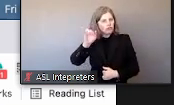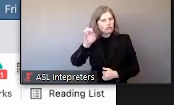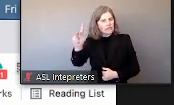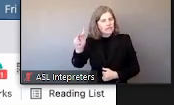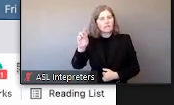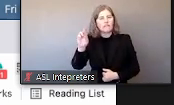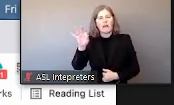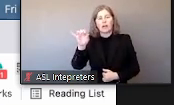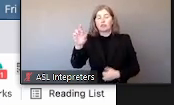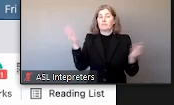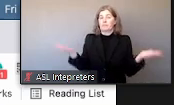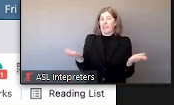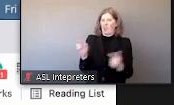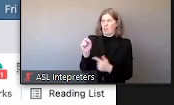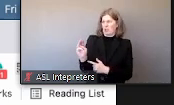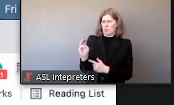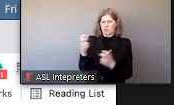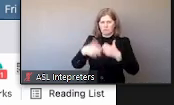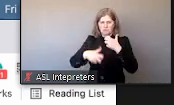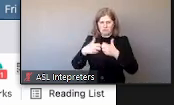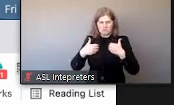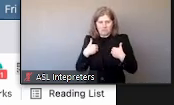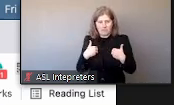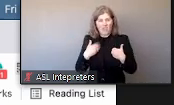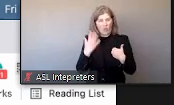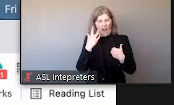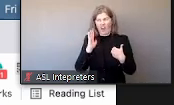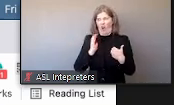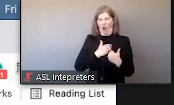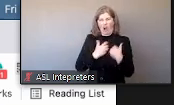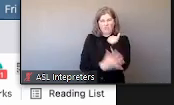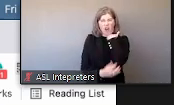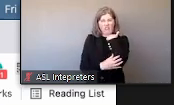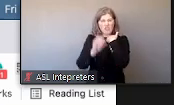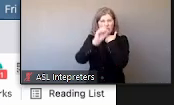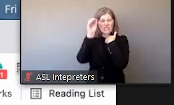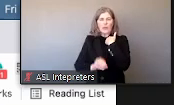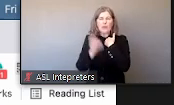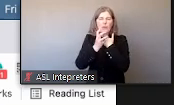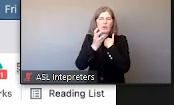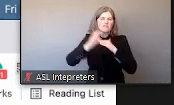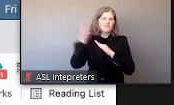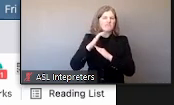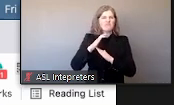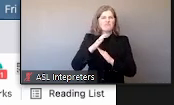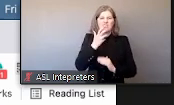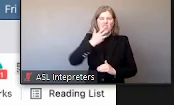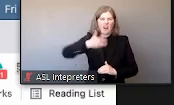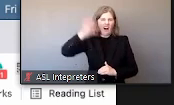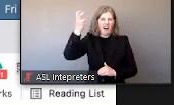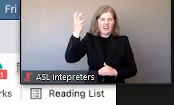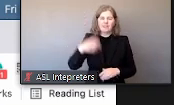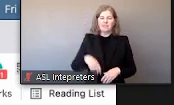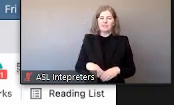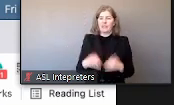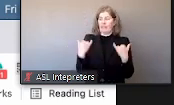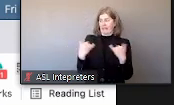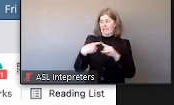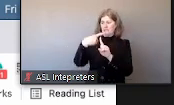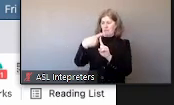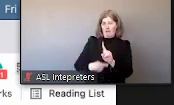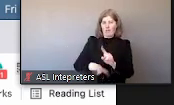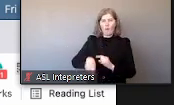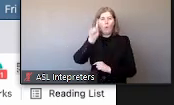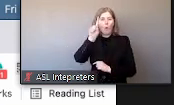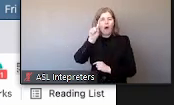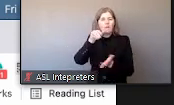And in New Mexico, that's a big problem because we have the highest poverty rate in the country. And as of this month,